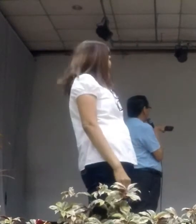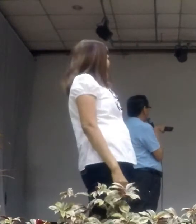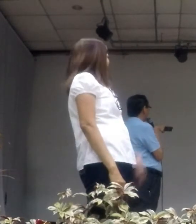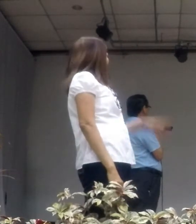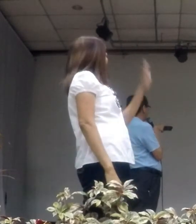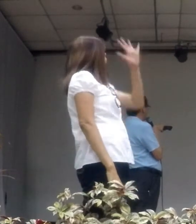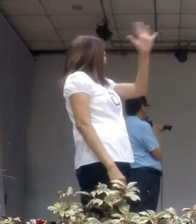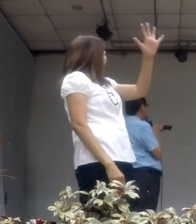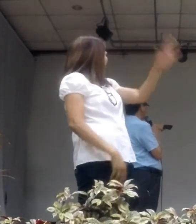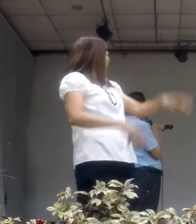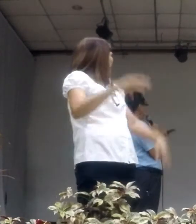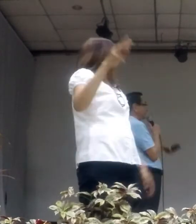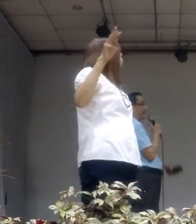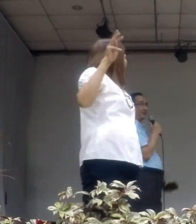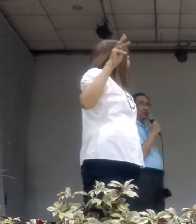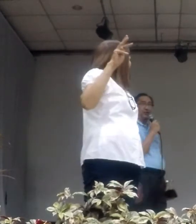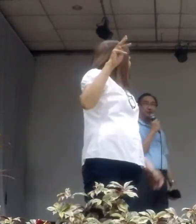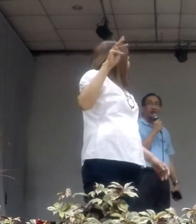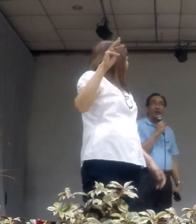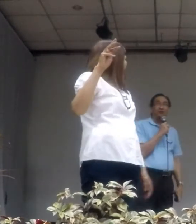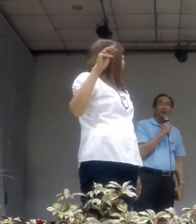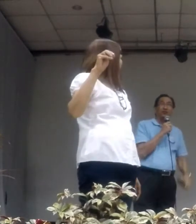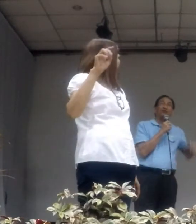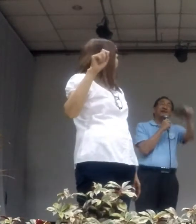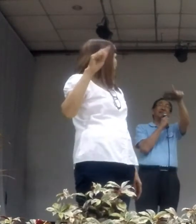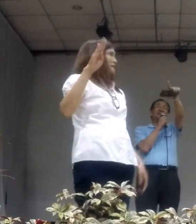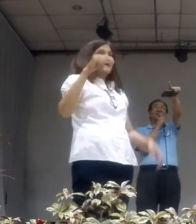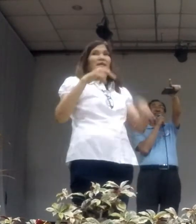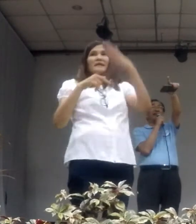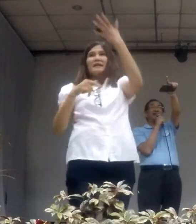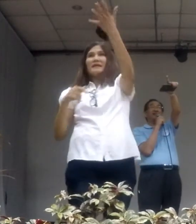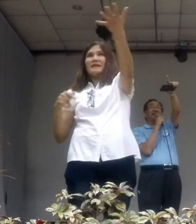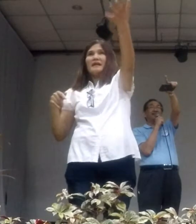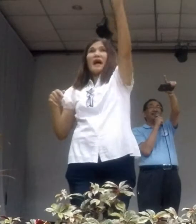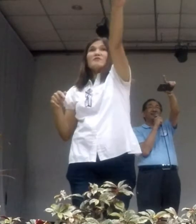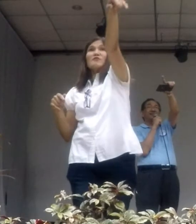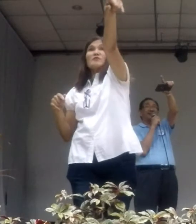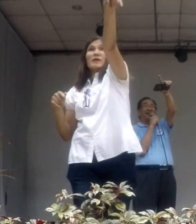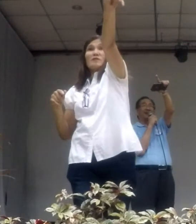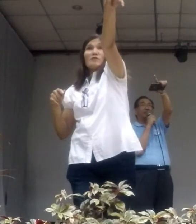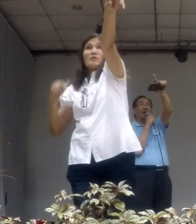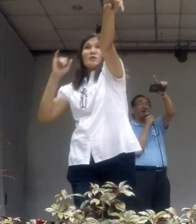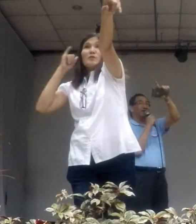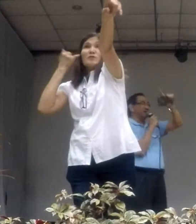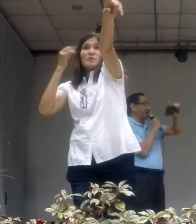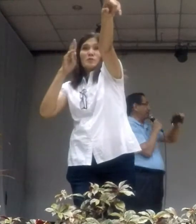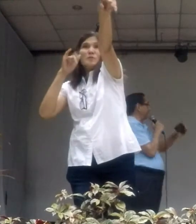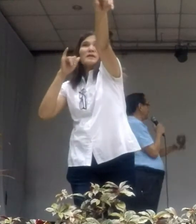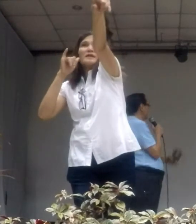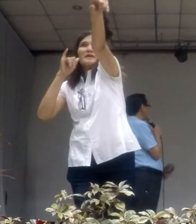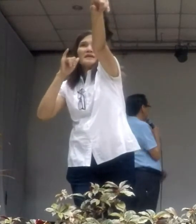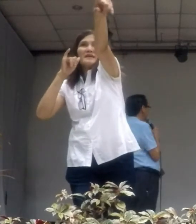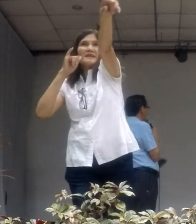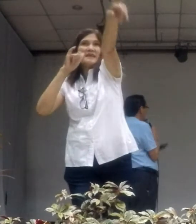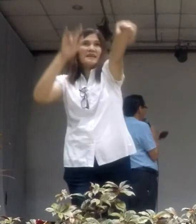Number five is Jubilin. Jubilin Montalvo. Jubilin is there standing at the back also.